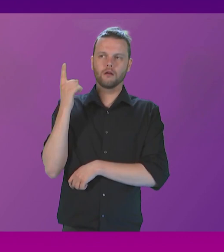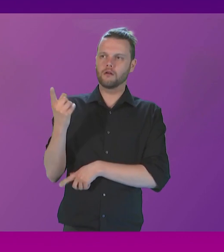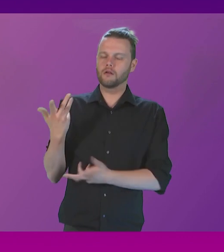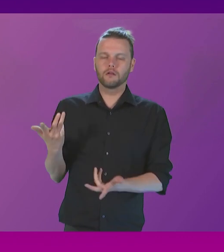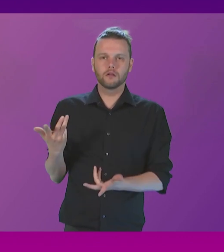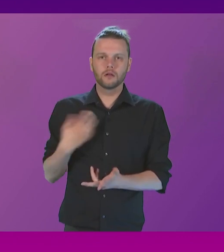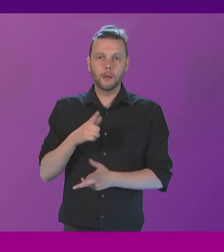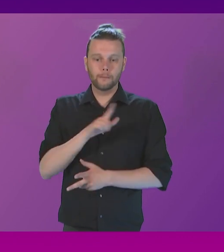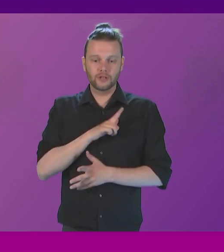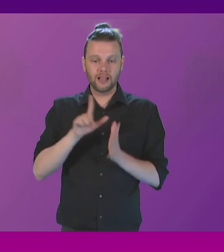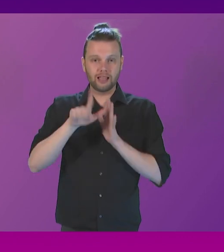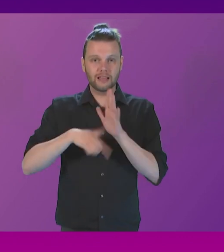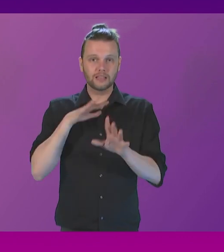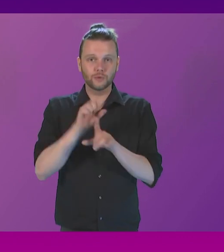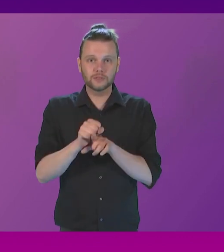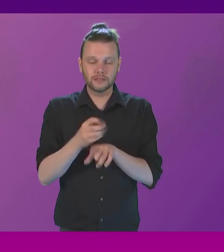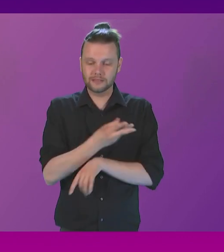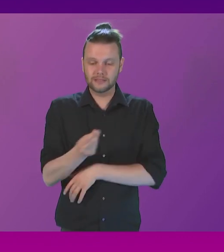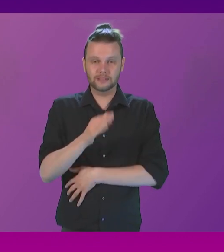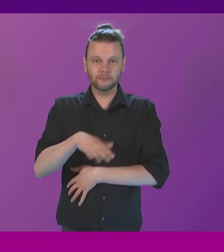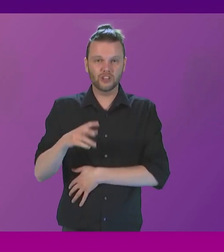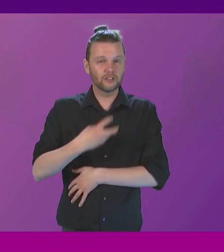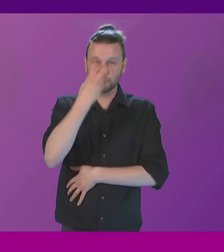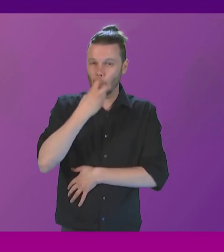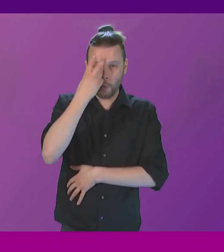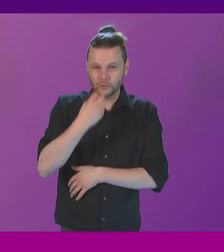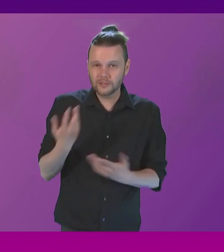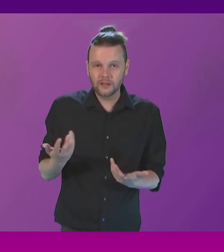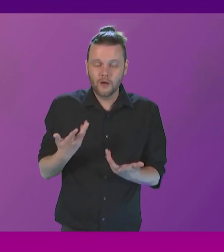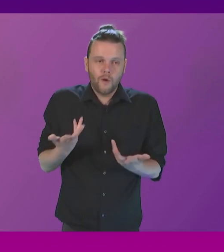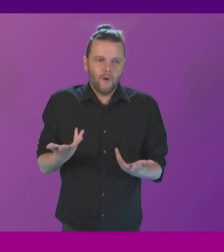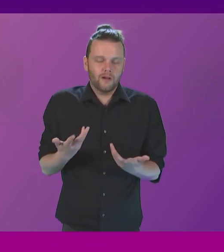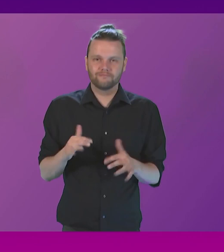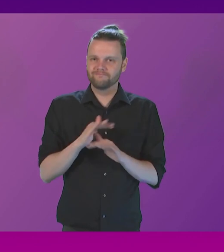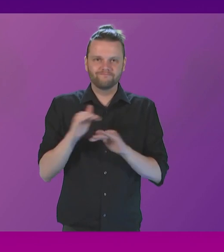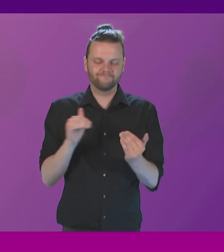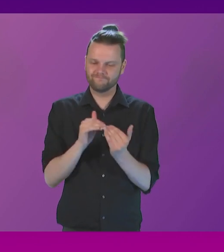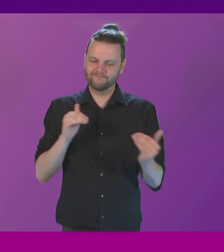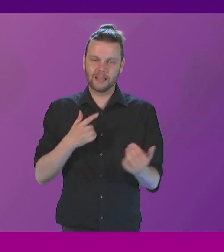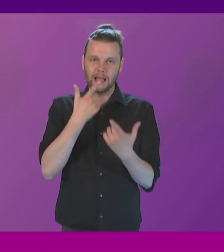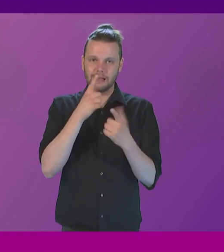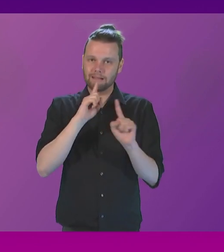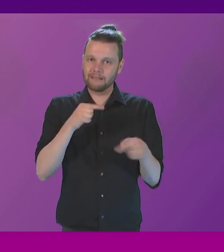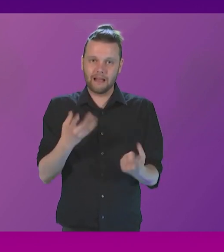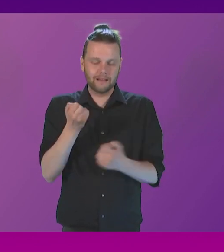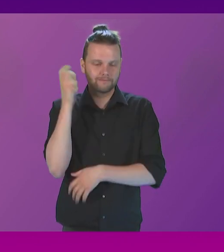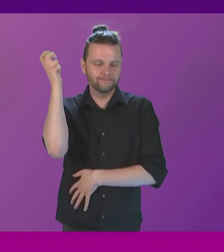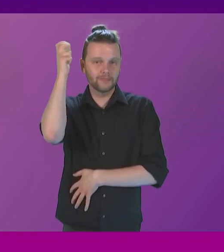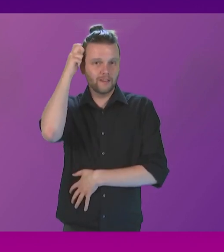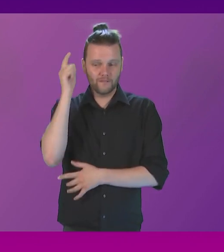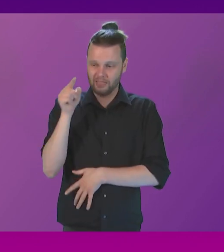Due to late diagnosis, some children were too old or no longer eligible for this potential life